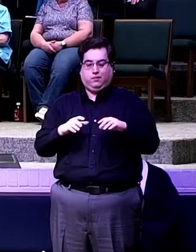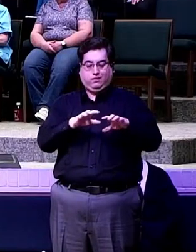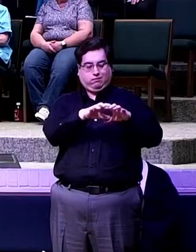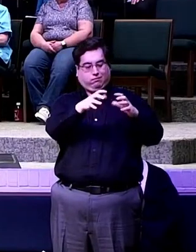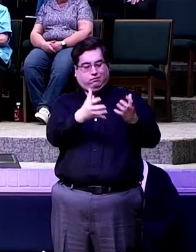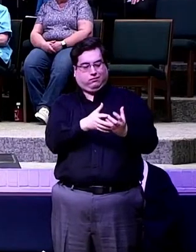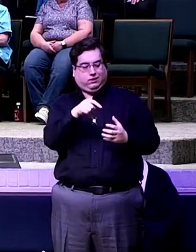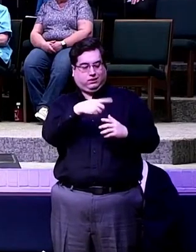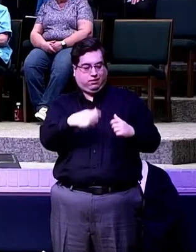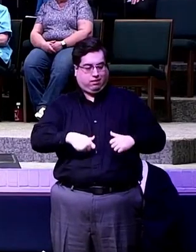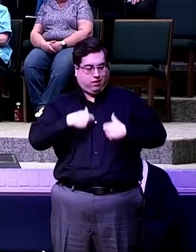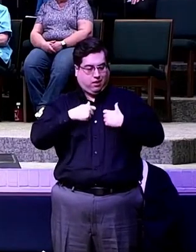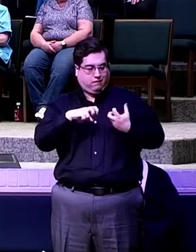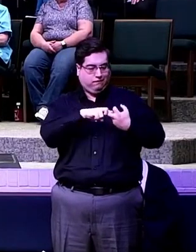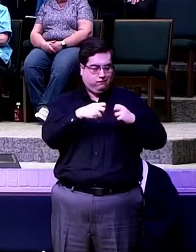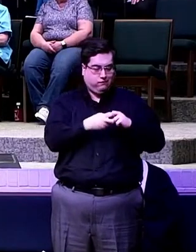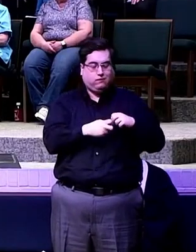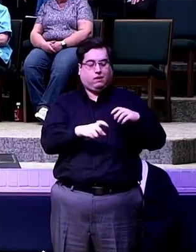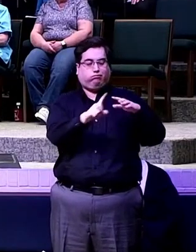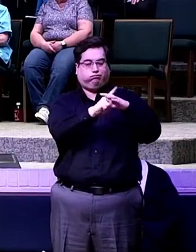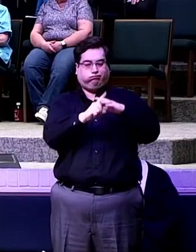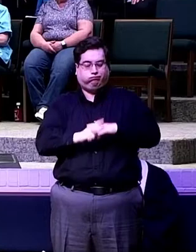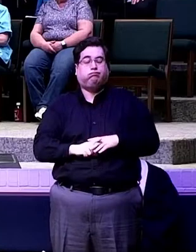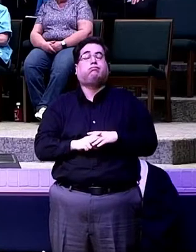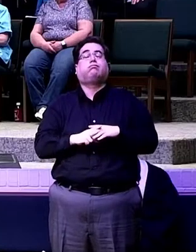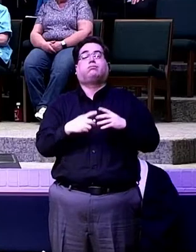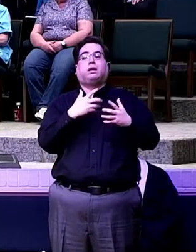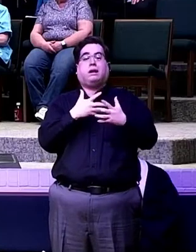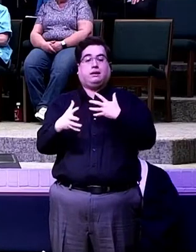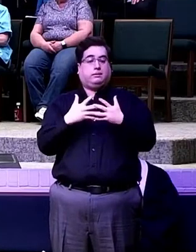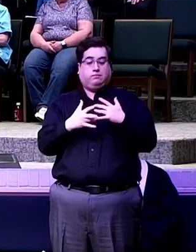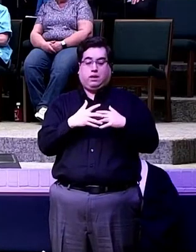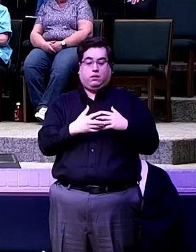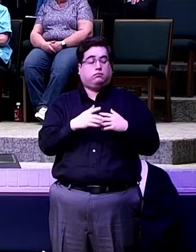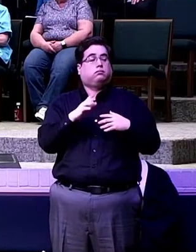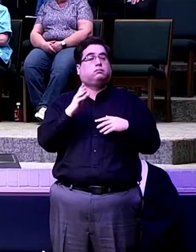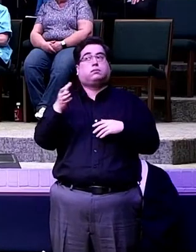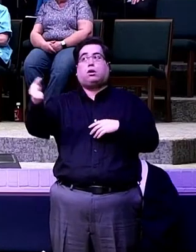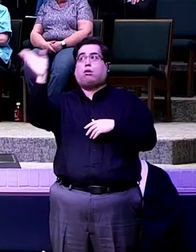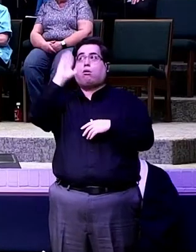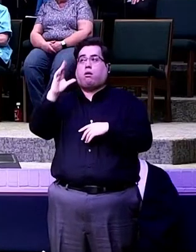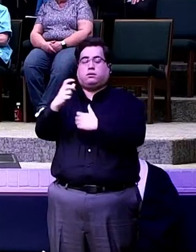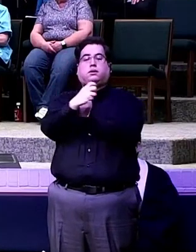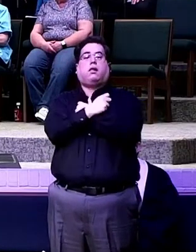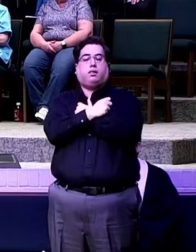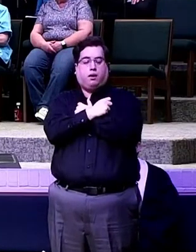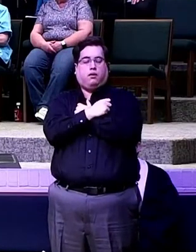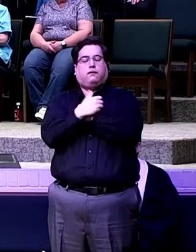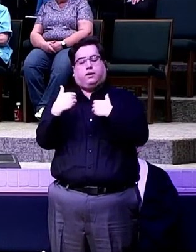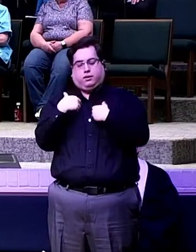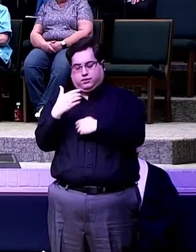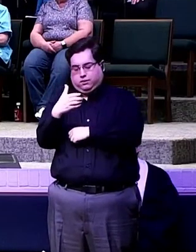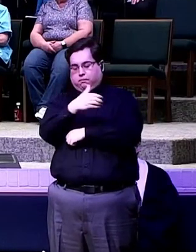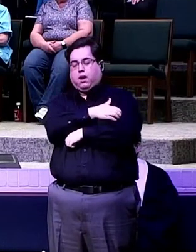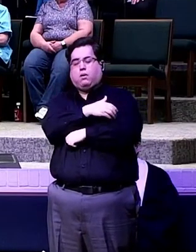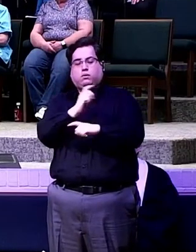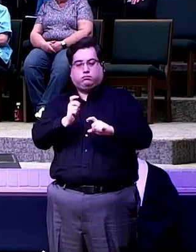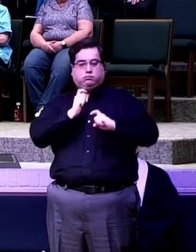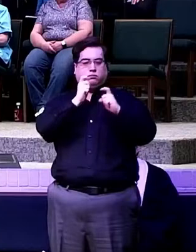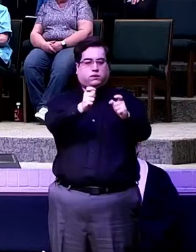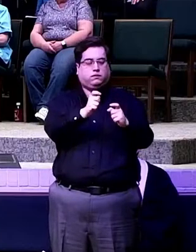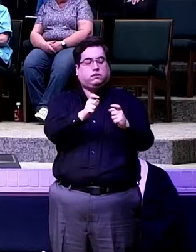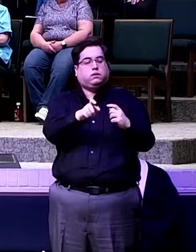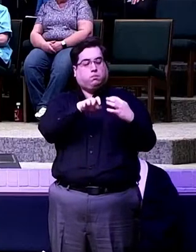life, and even in death, God's love has the power to give us